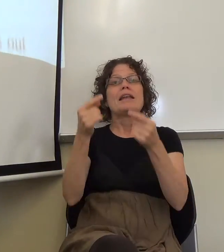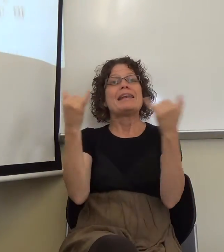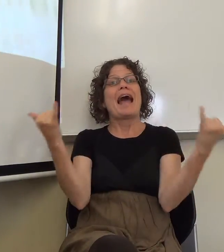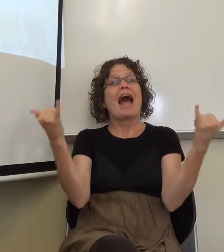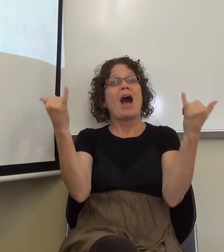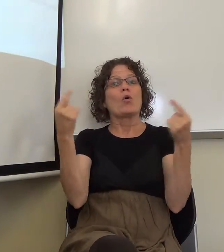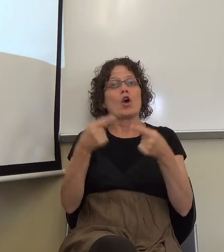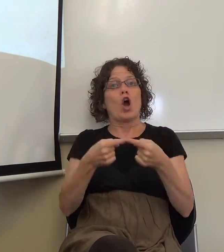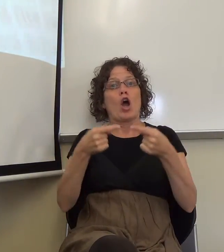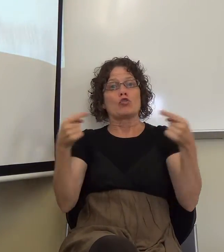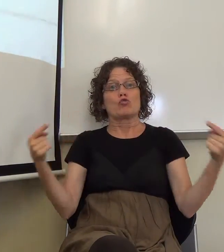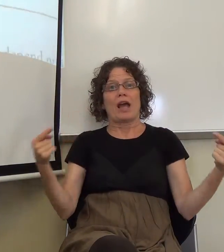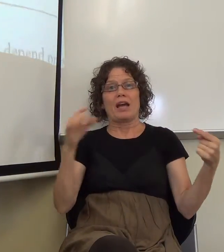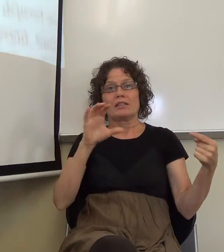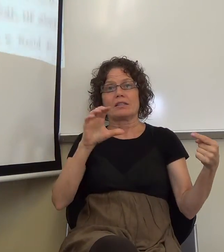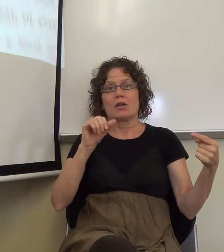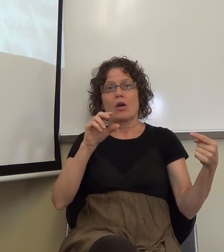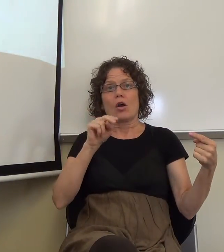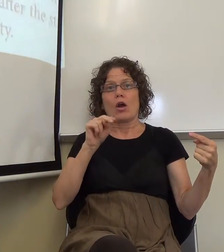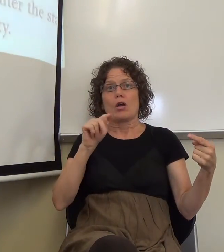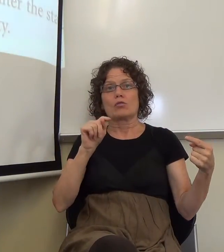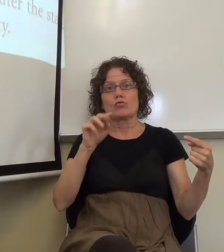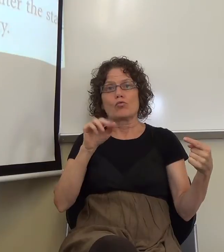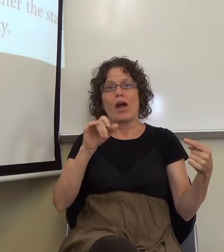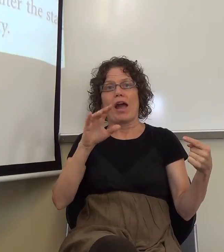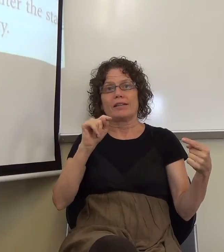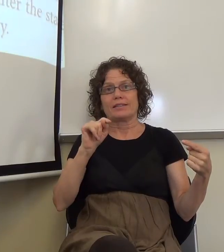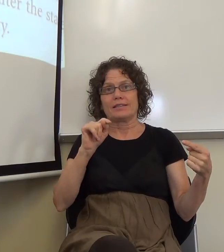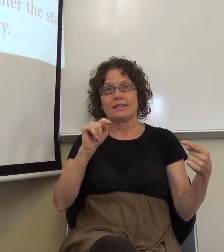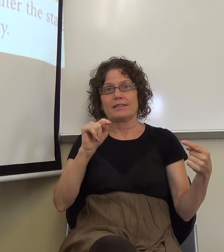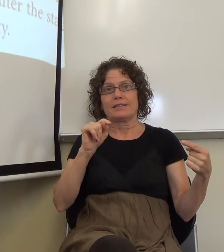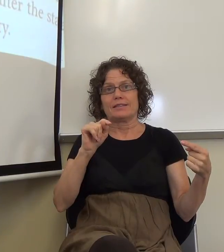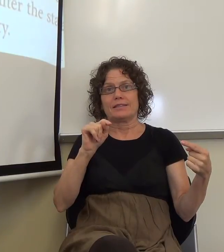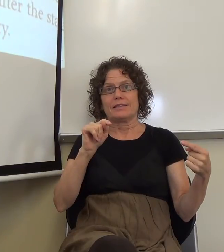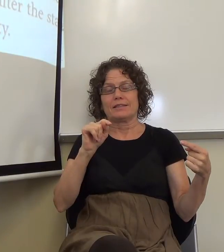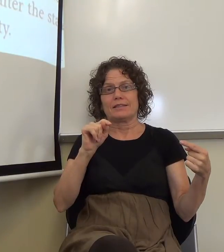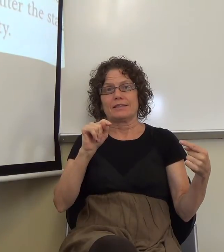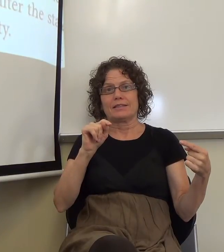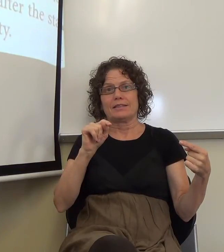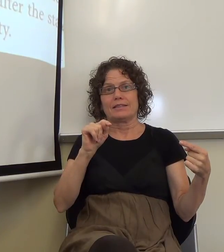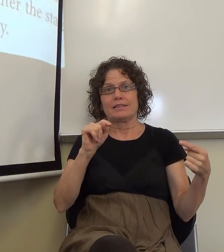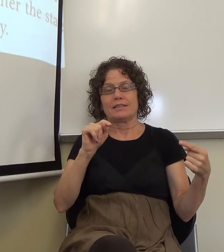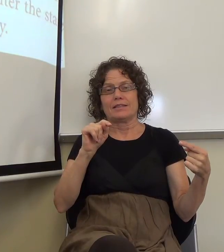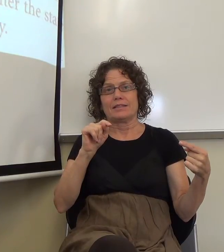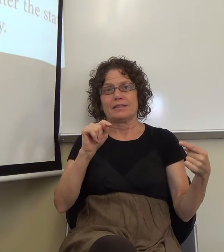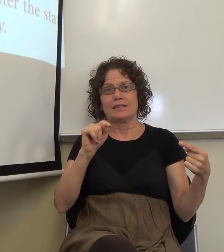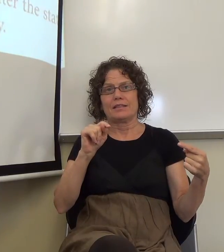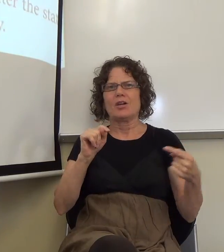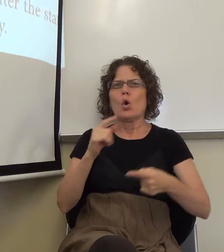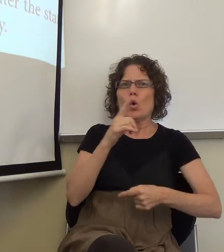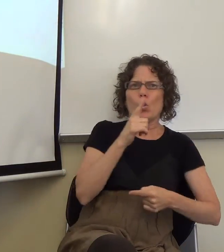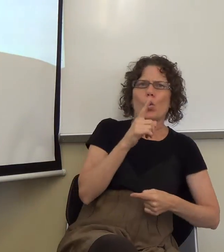Okay, whoops, this is already answered. Let me scratch this out so you can't see what the other class said. I thought I had a fresh copy for you,